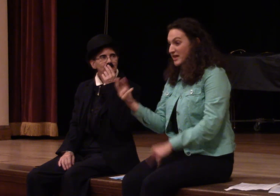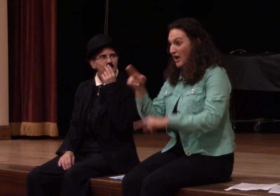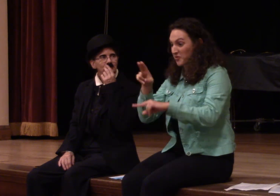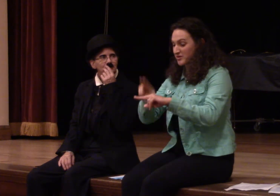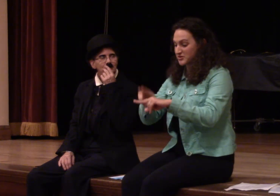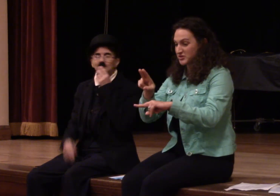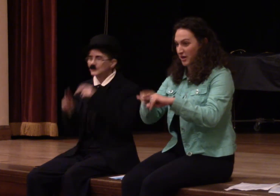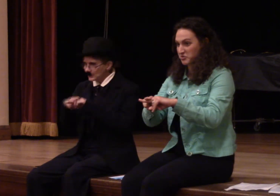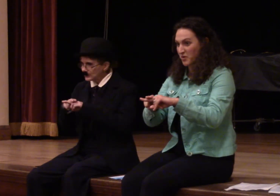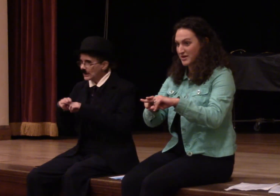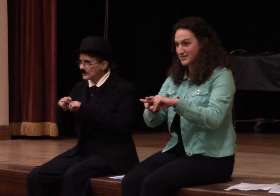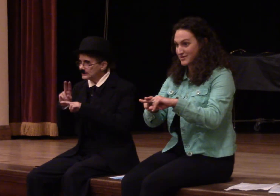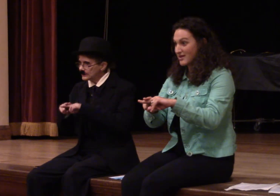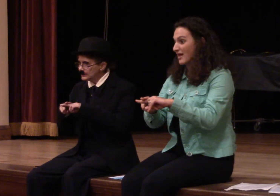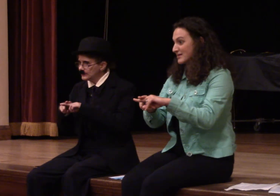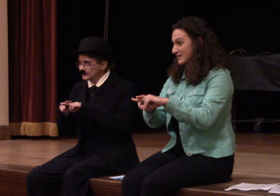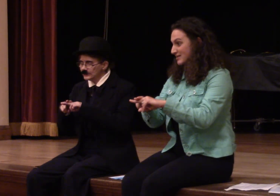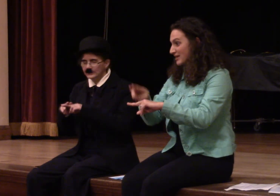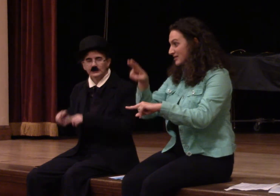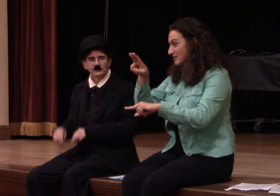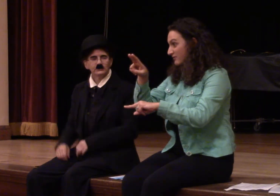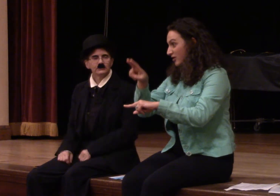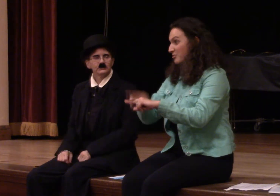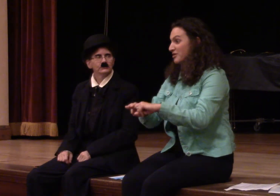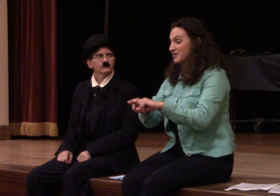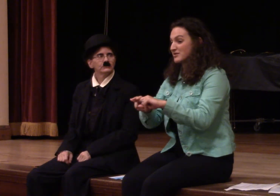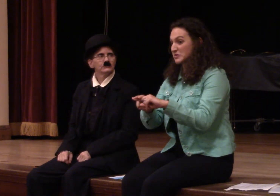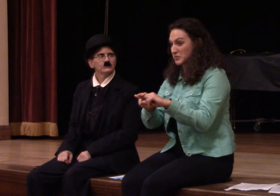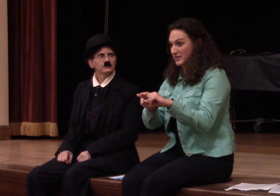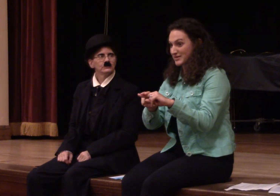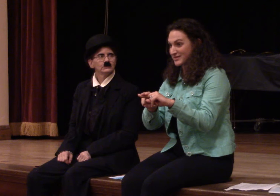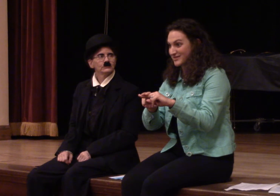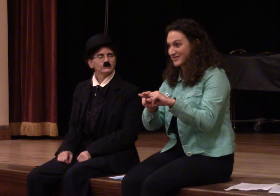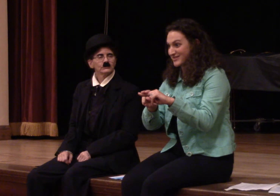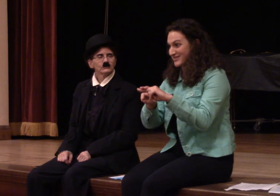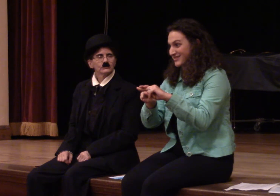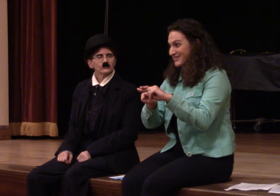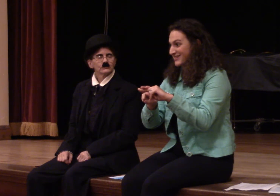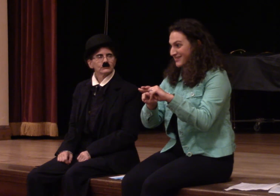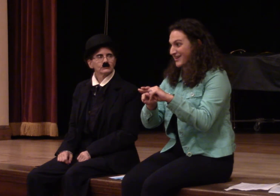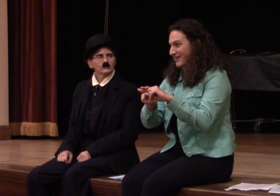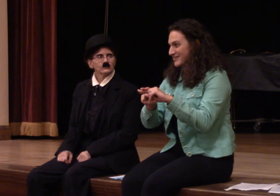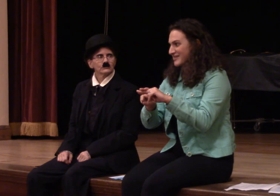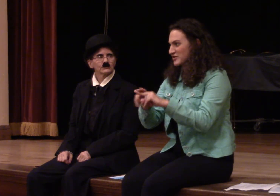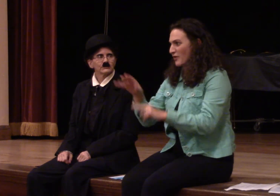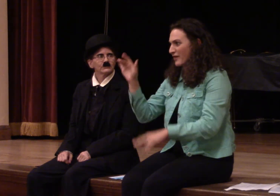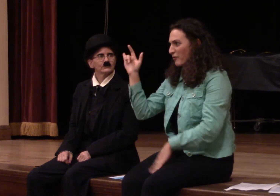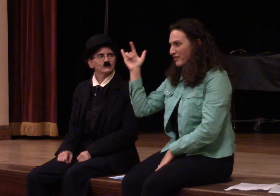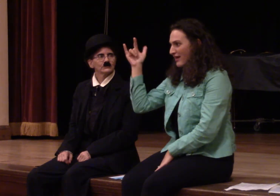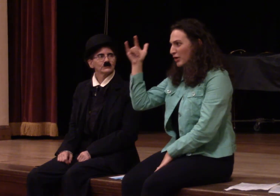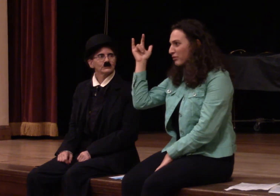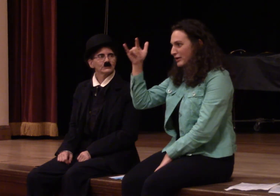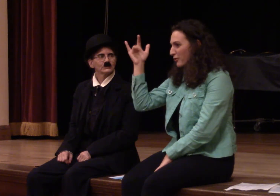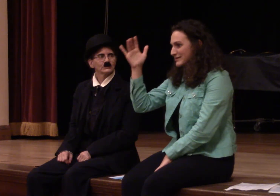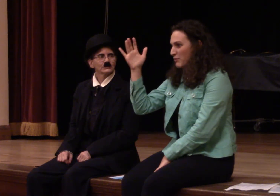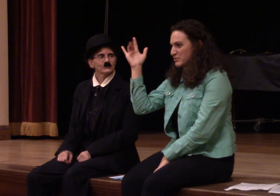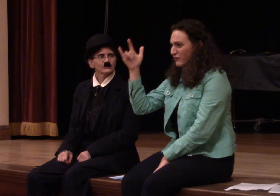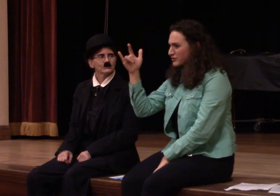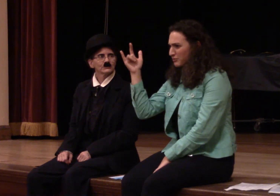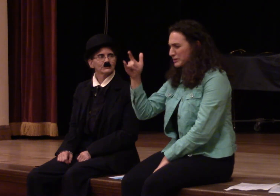noun, so you tap twice, and to sit is a verb, so it's once. Yeah, so that what airplane always helps me for some reason.